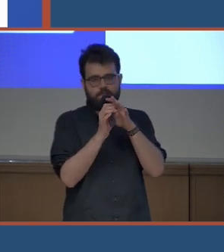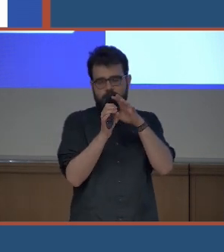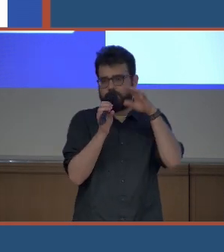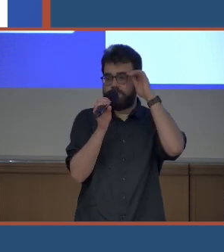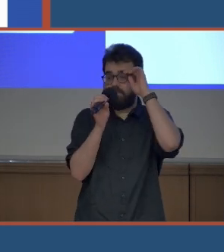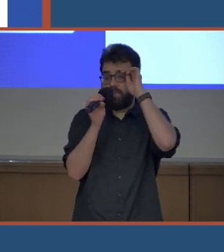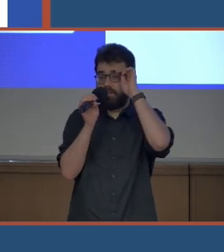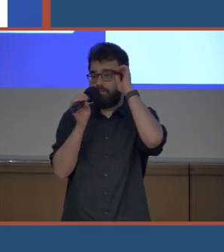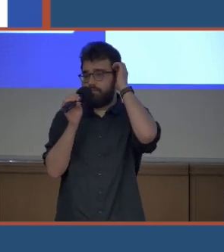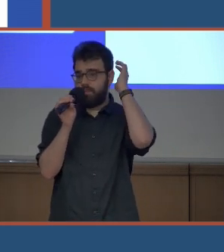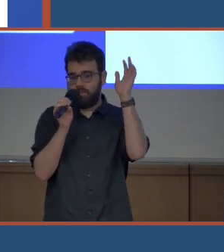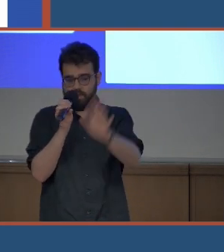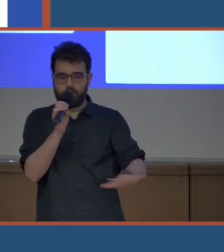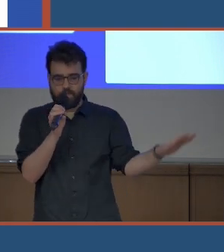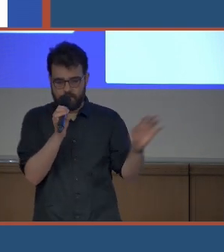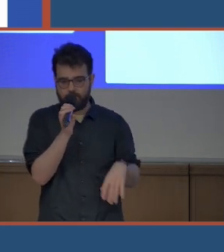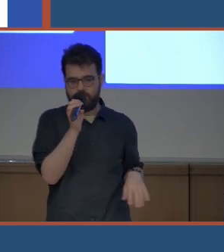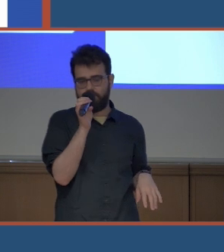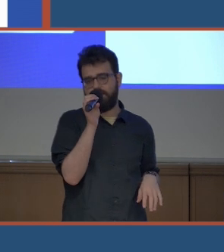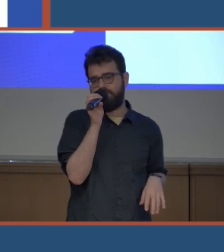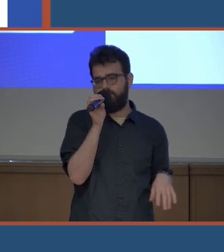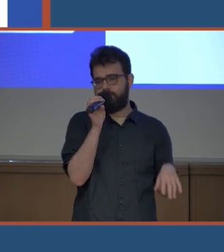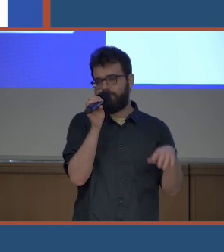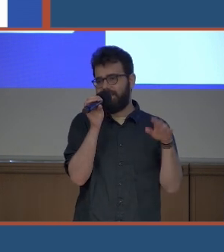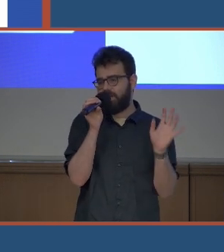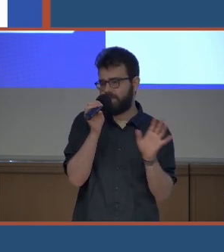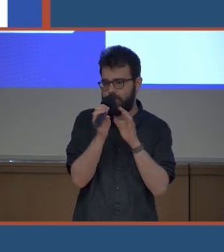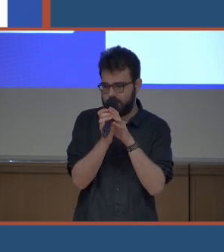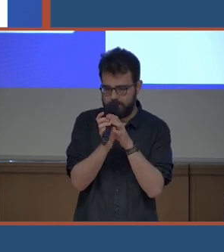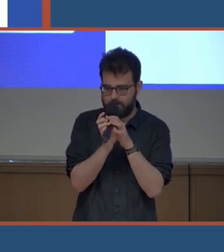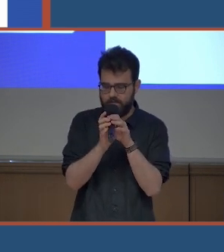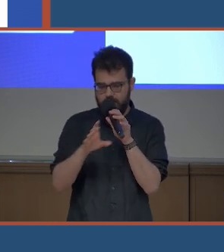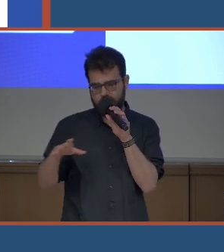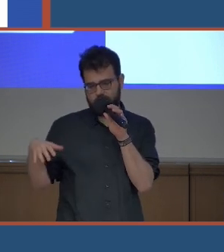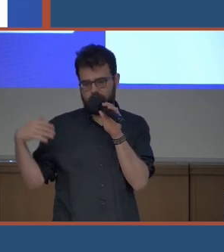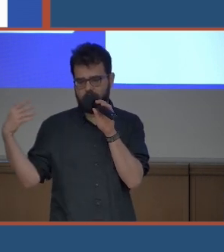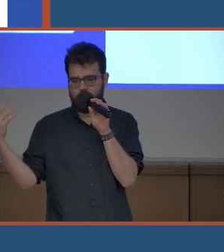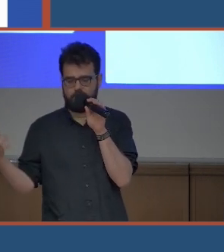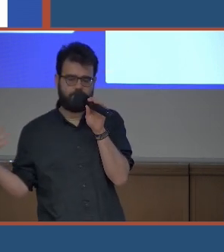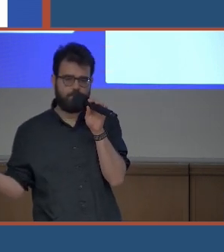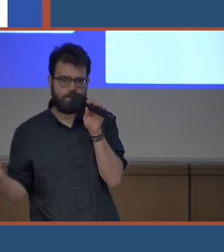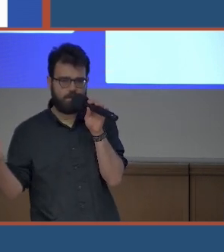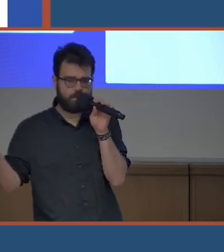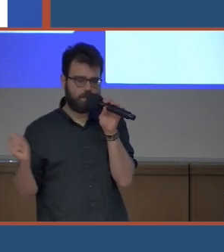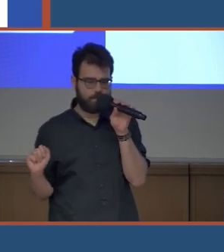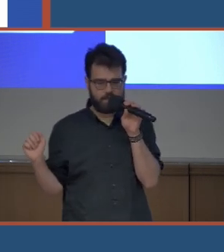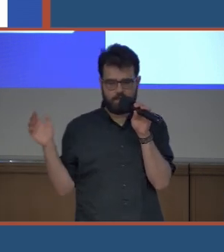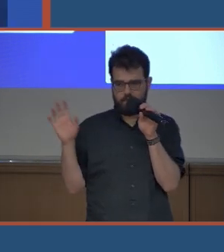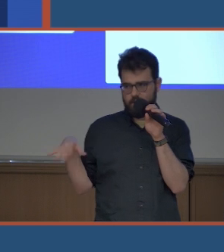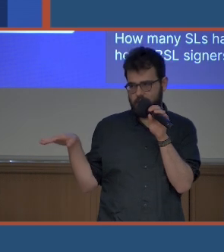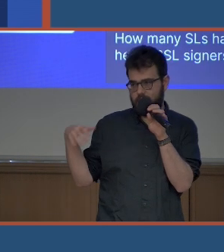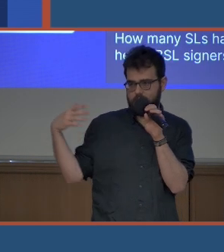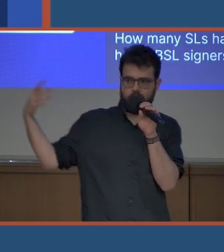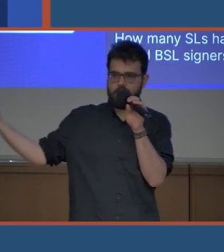of international sign in the European environment looks a little bit different than the international sign